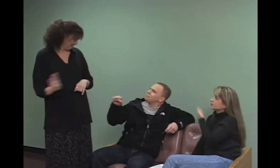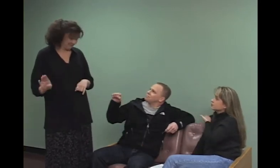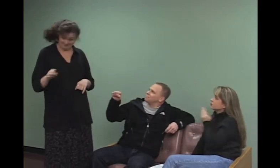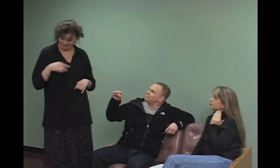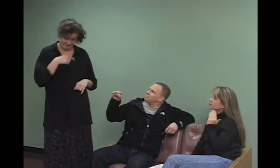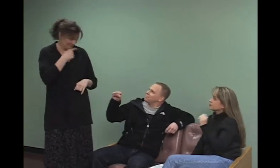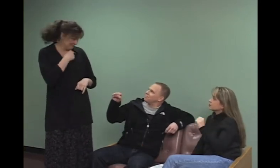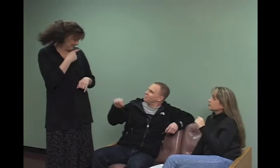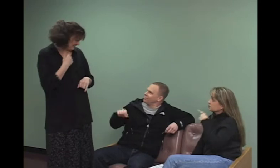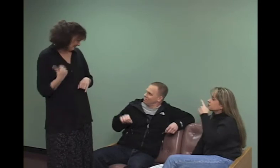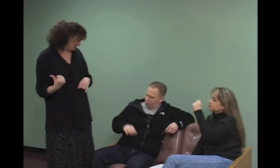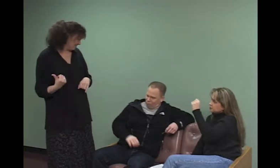Yes. Yes.